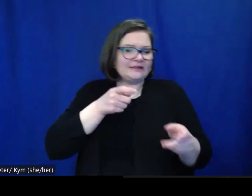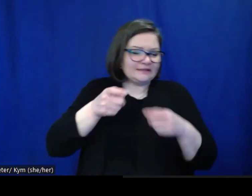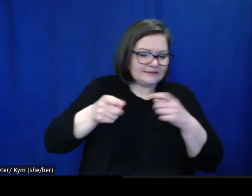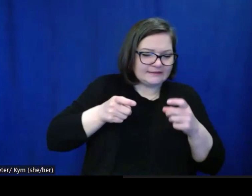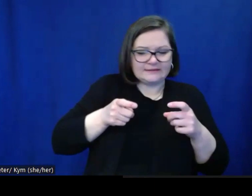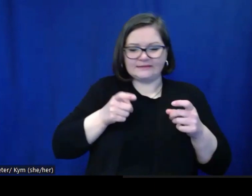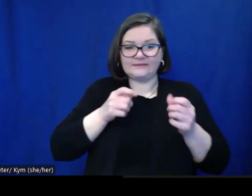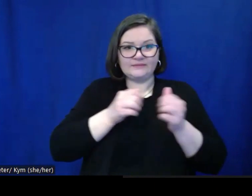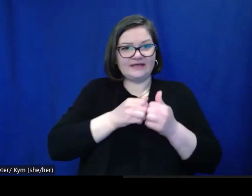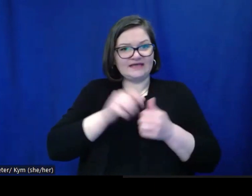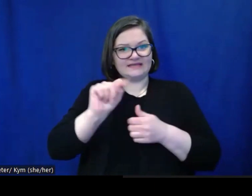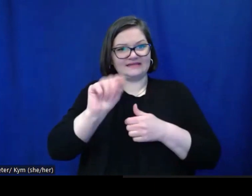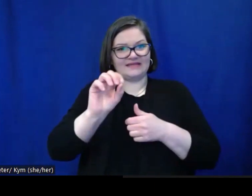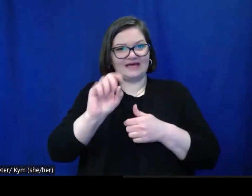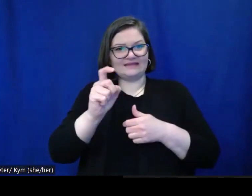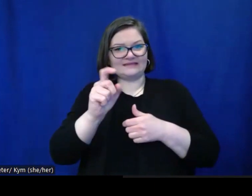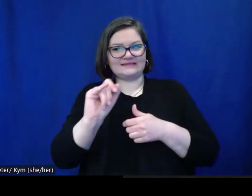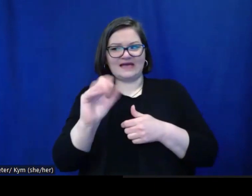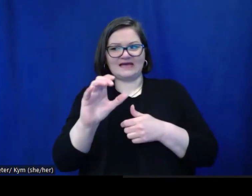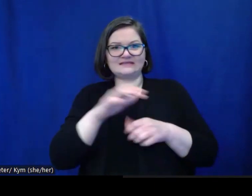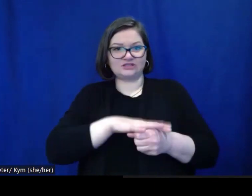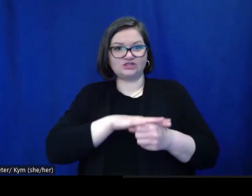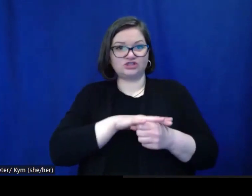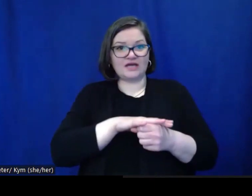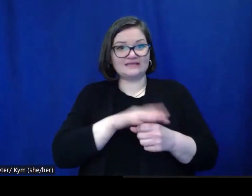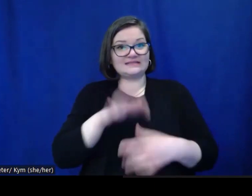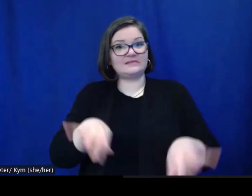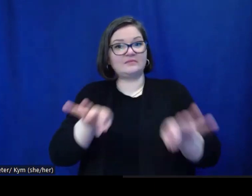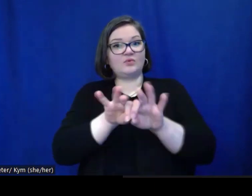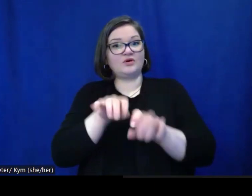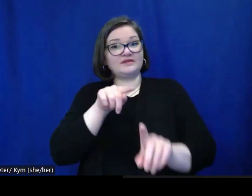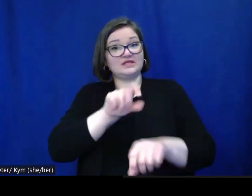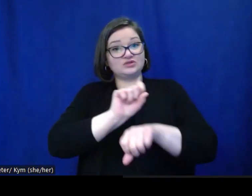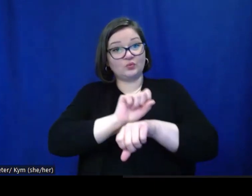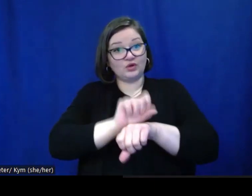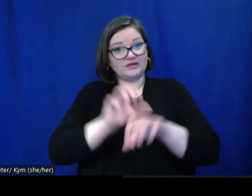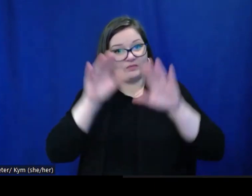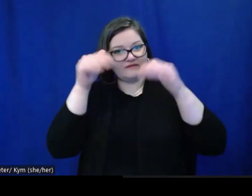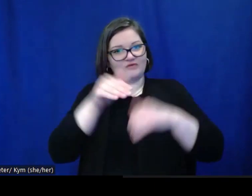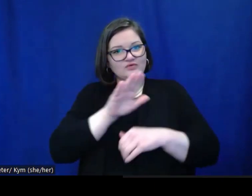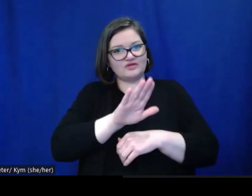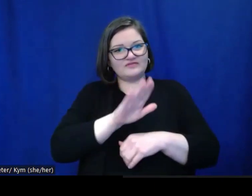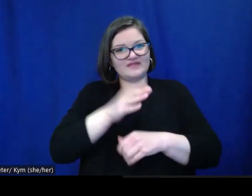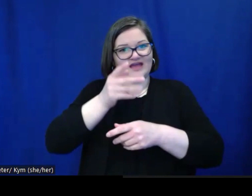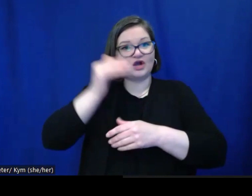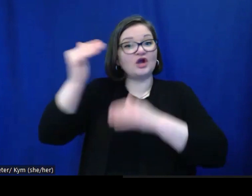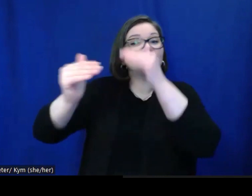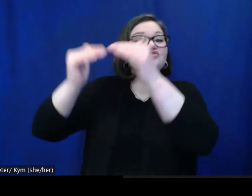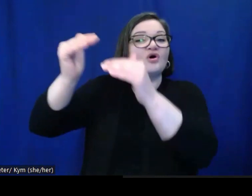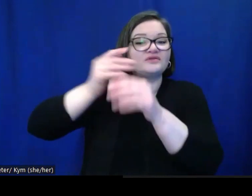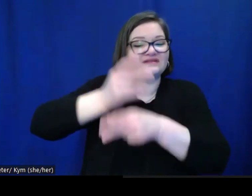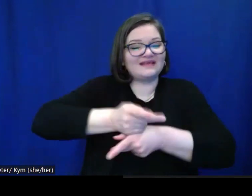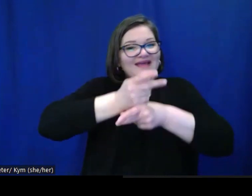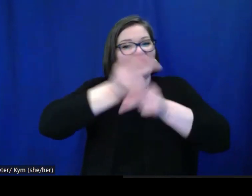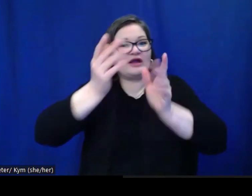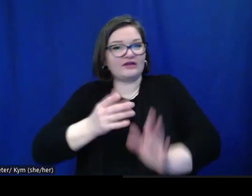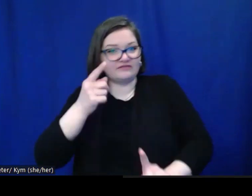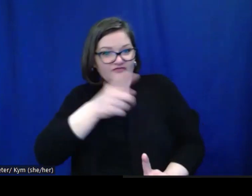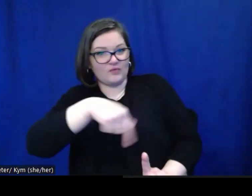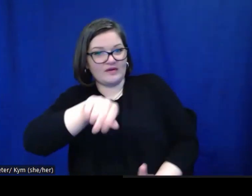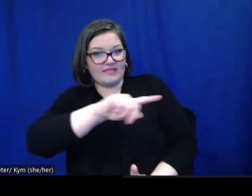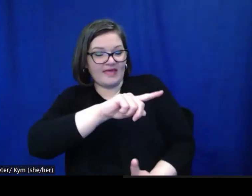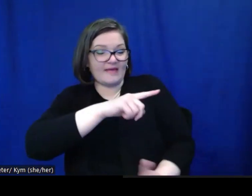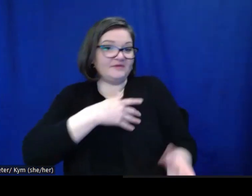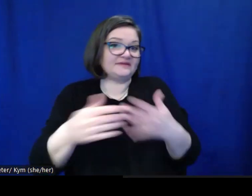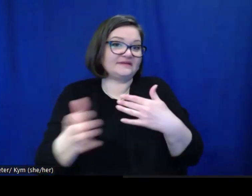it's imperative if we're going to do this work that we focus on their caregivers, the adults that are caring for them, whether it